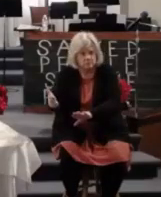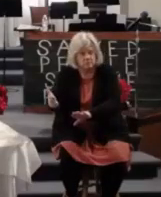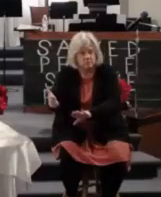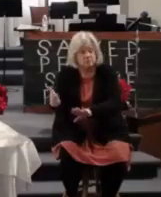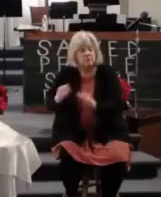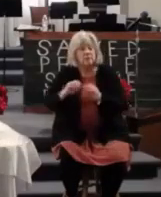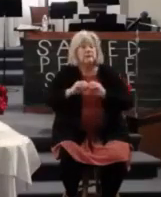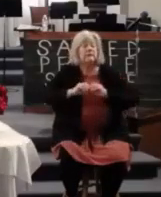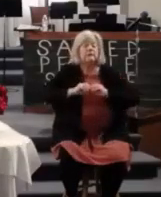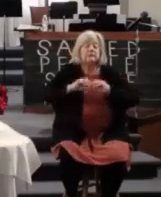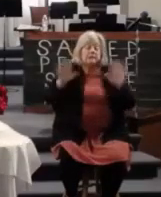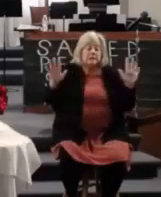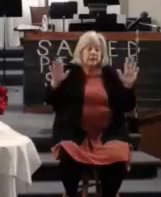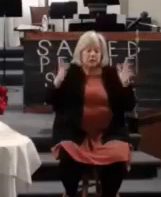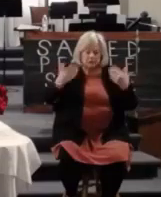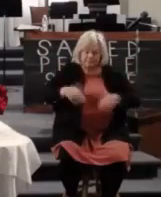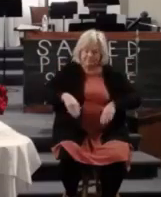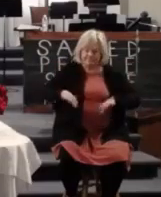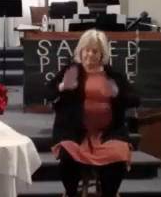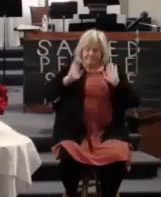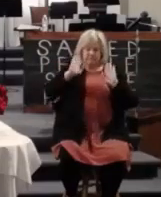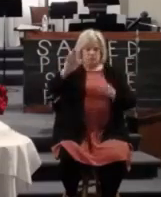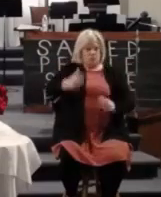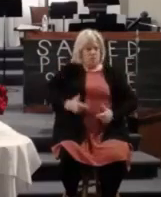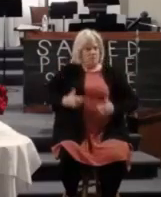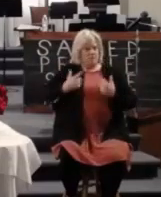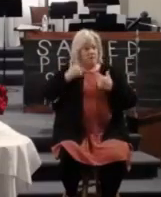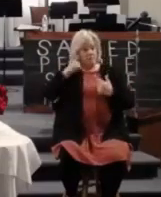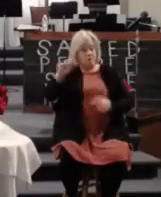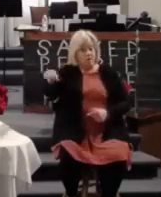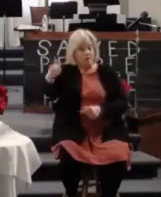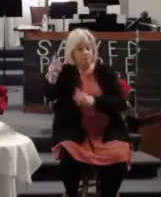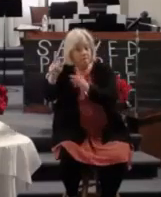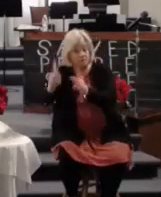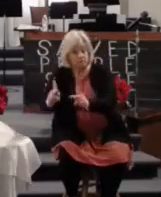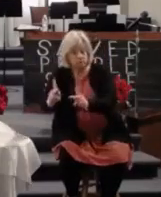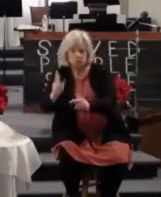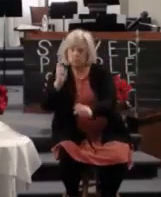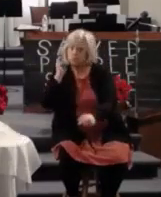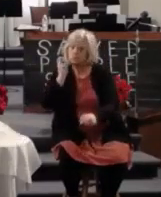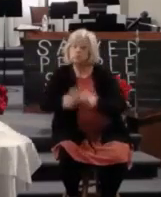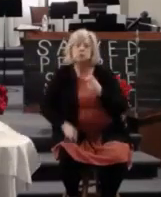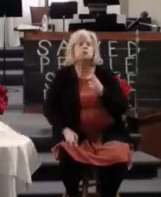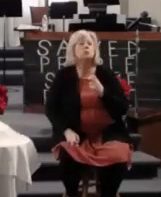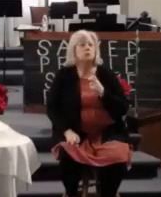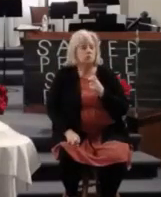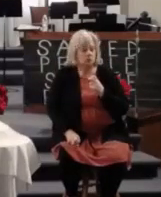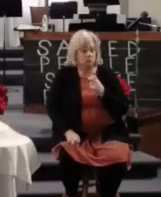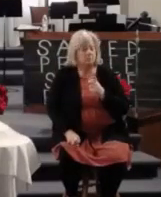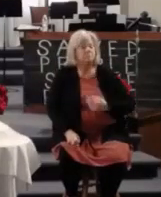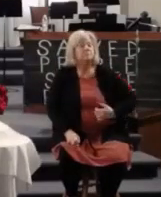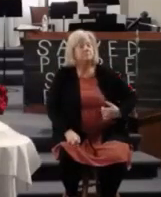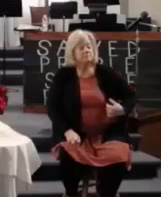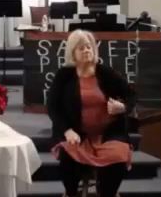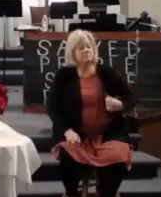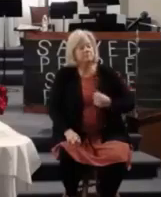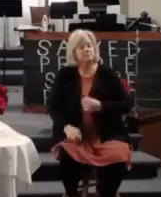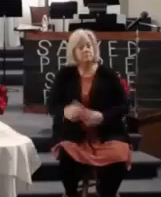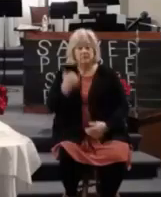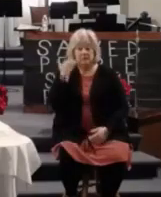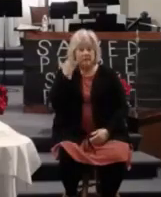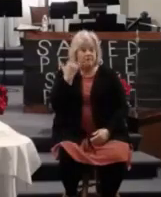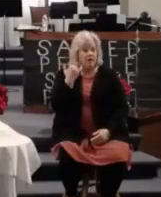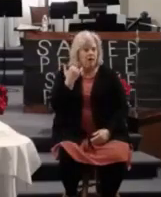Clearly, laying down your life for someone is extremely difficult. I mean, even if it's a loved